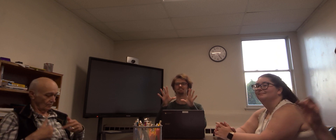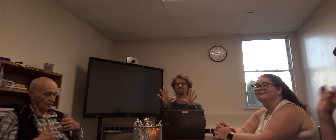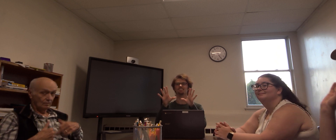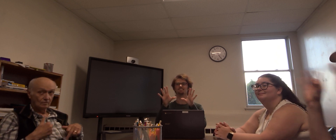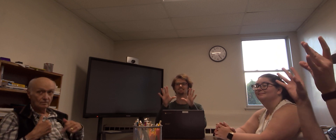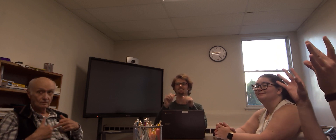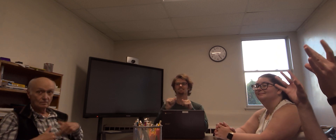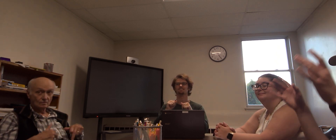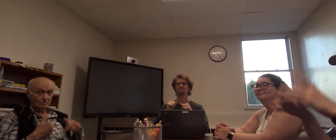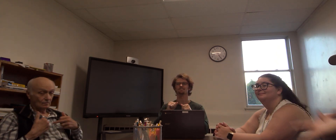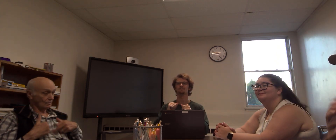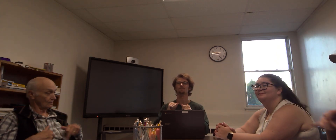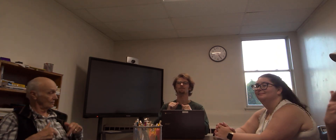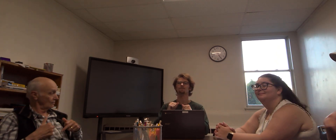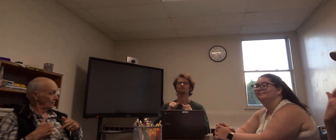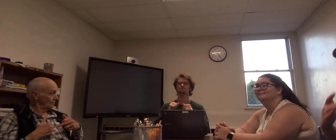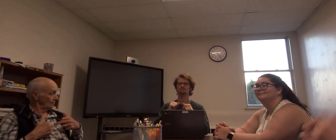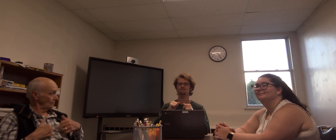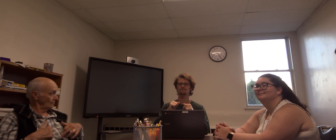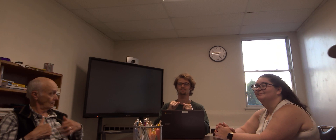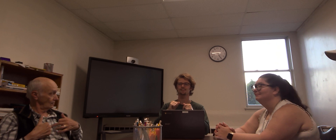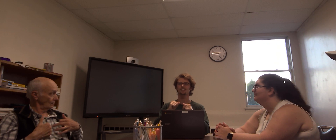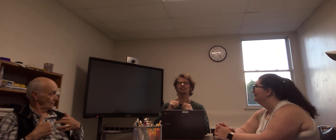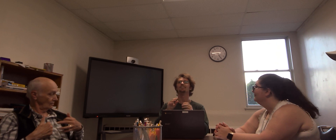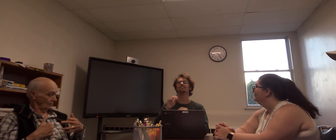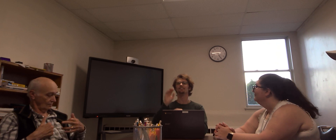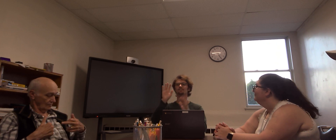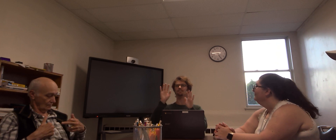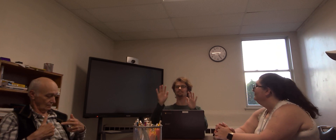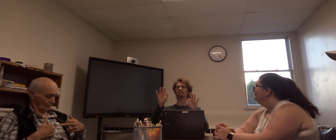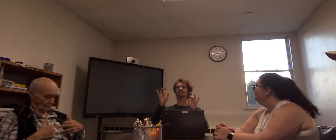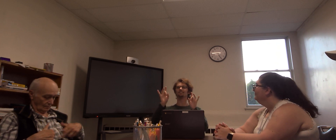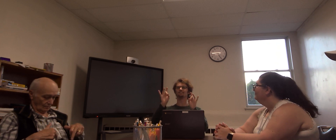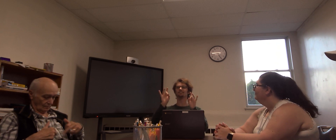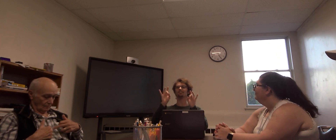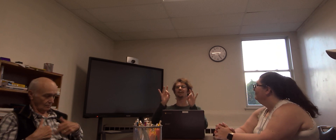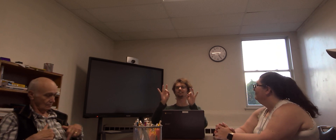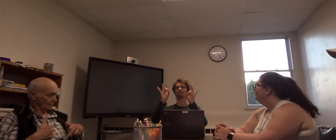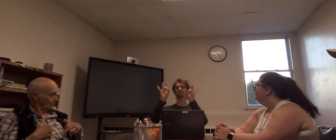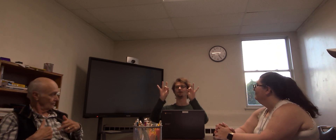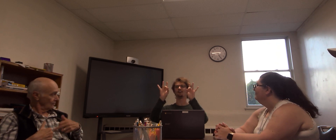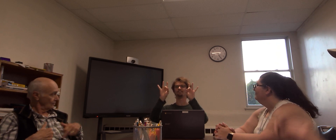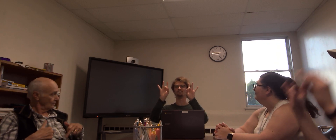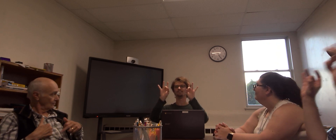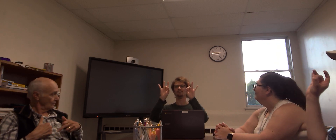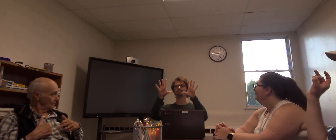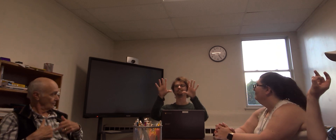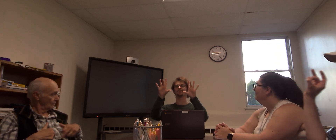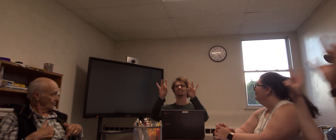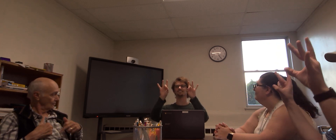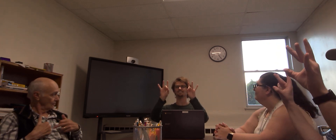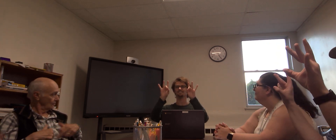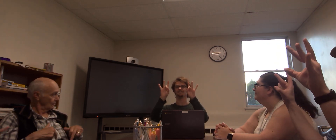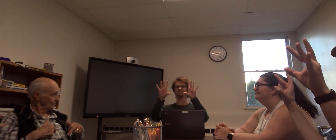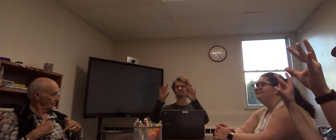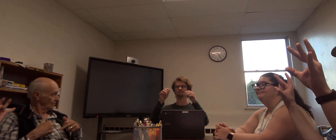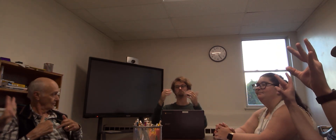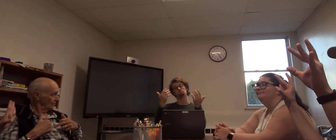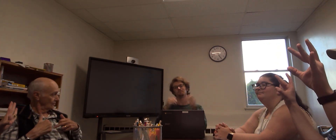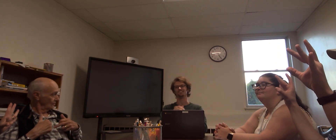is excited. Yeah, they're awful, different excited. handshakes. So awful, I'm flicks. awfully excited. Sure,